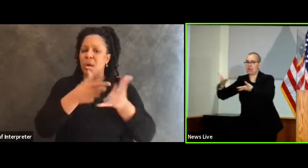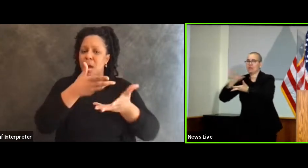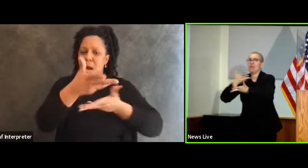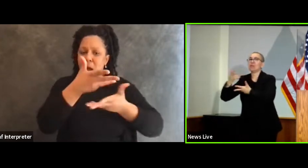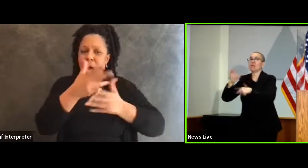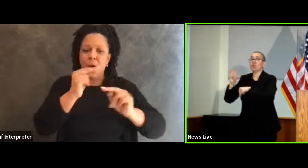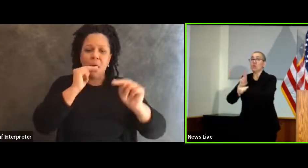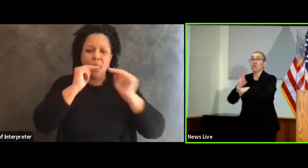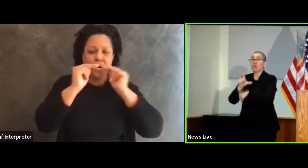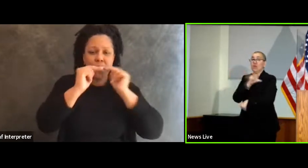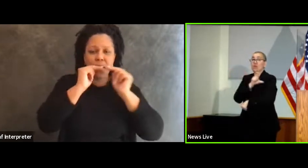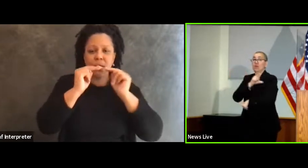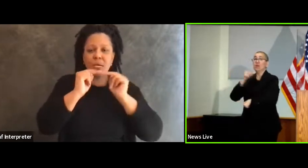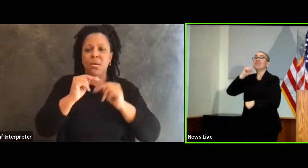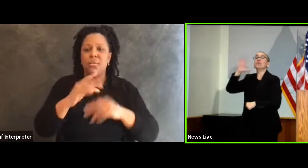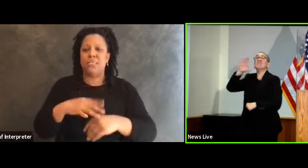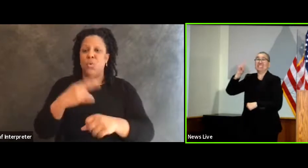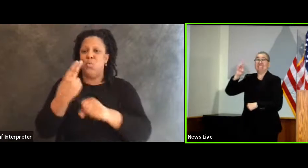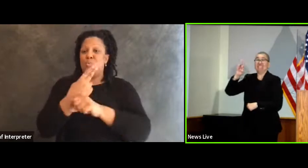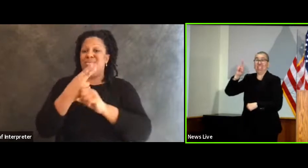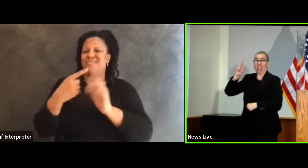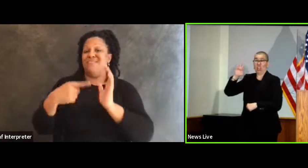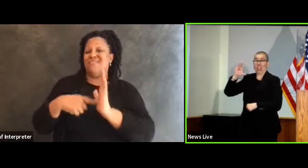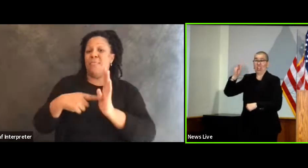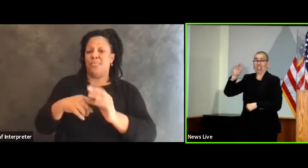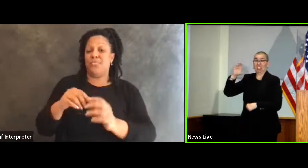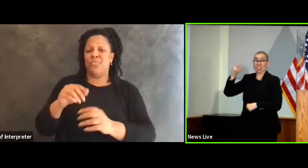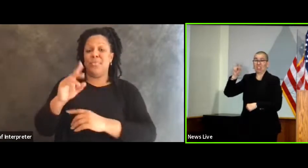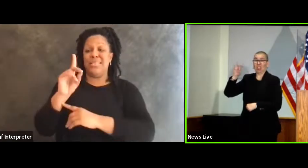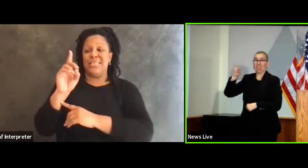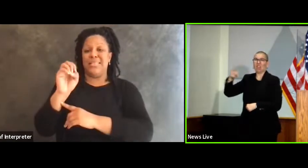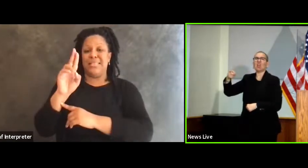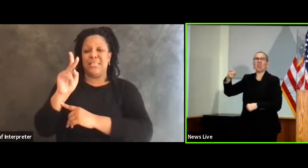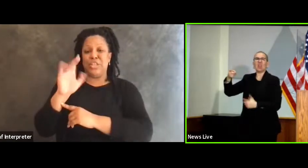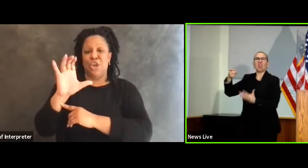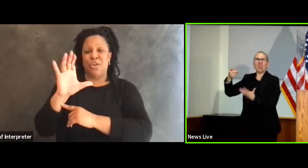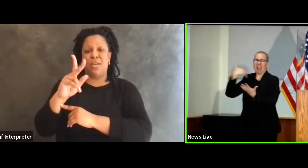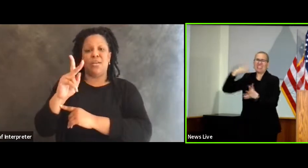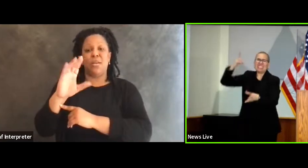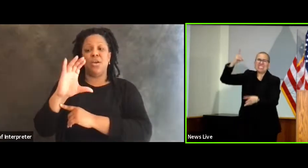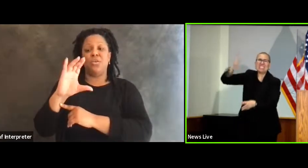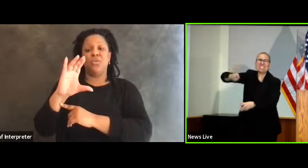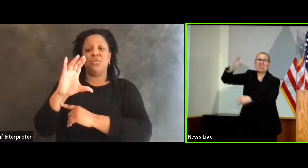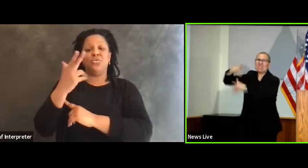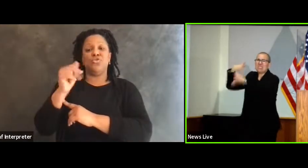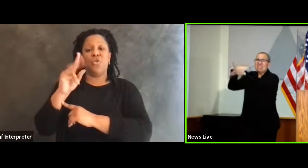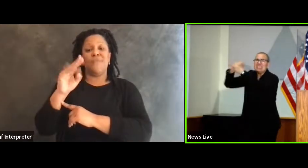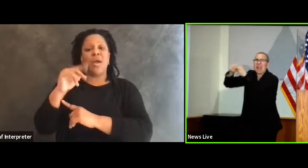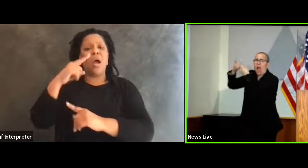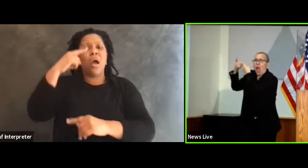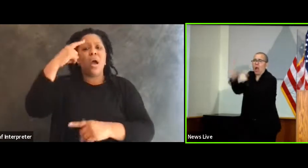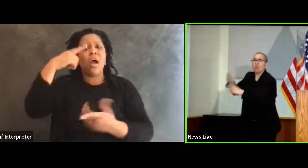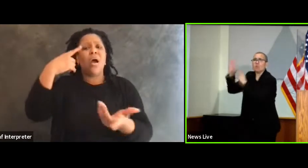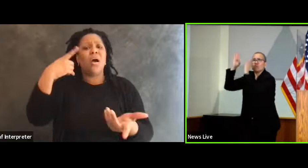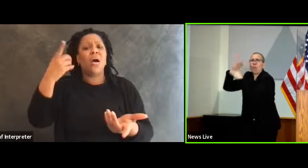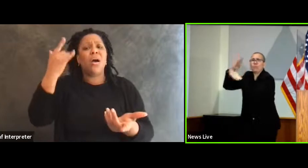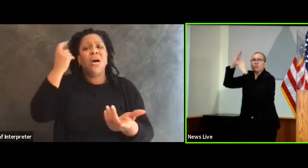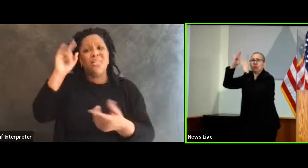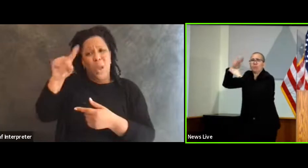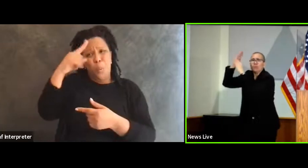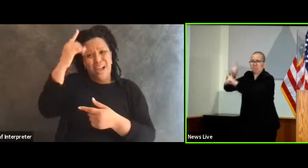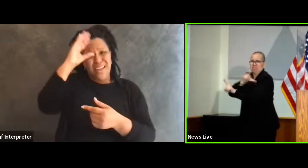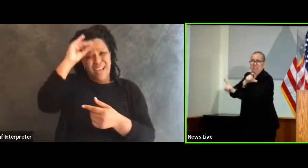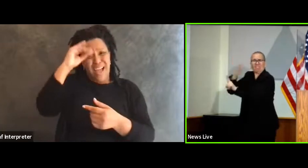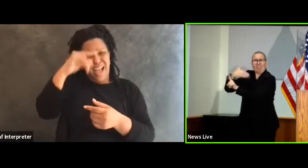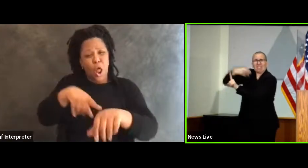and said, you know, here's a guy who has a long record of not being a good cop, and yet somehow he was still around. He was probably moved around. I don't know the